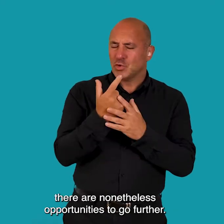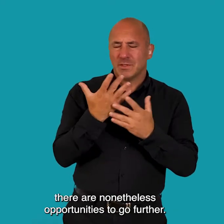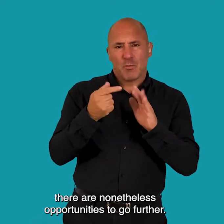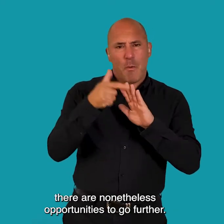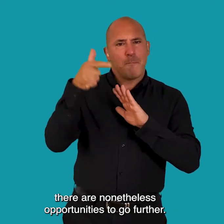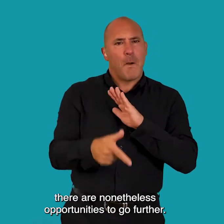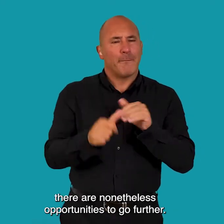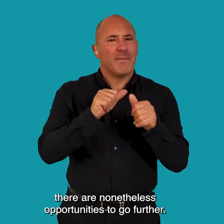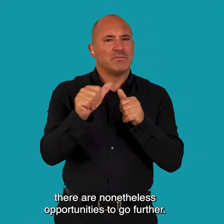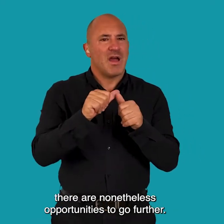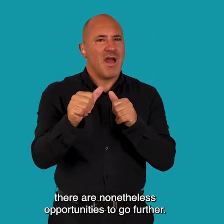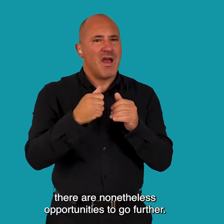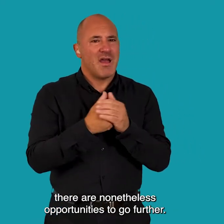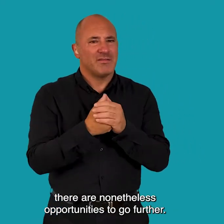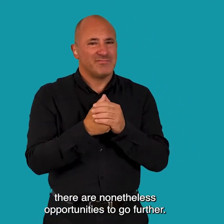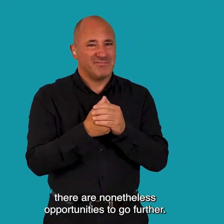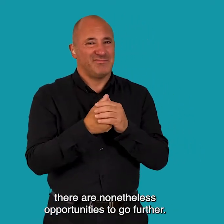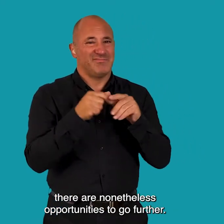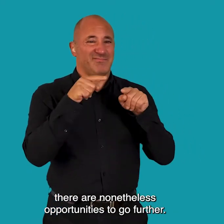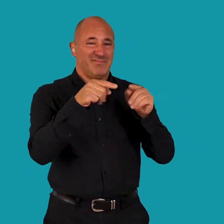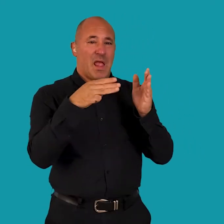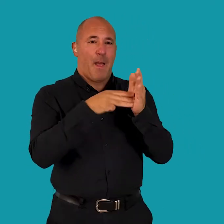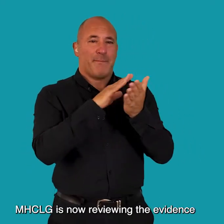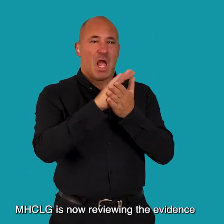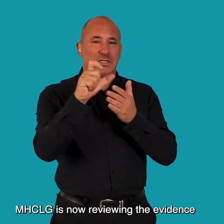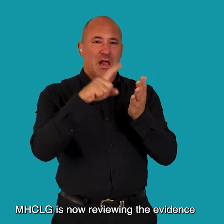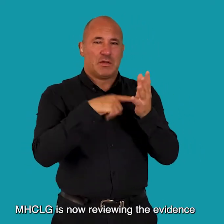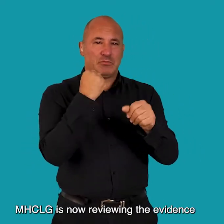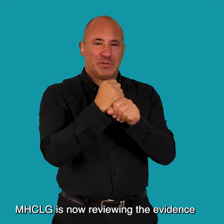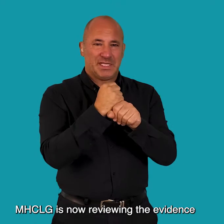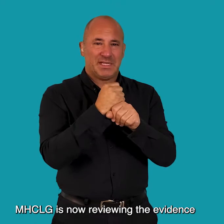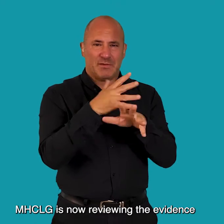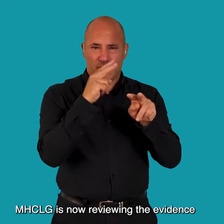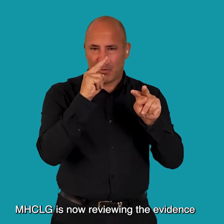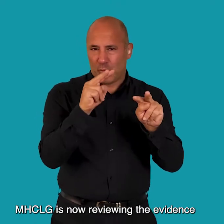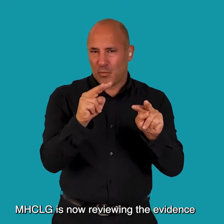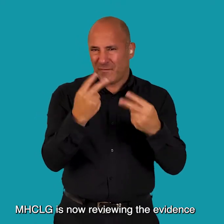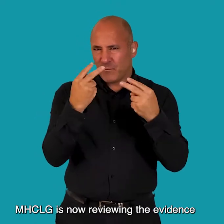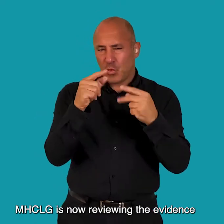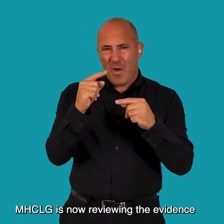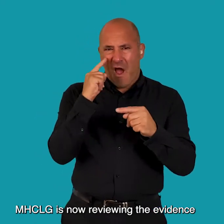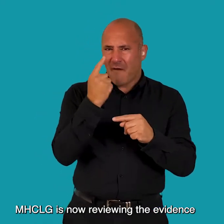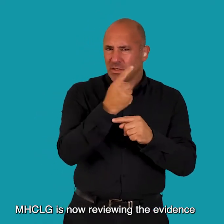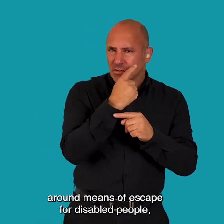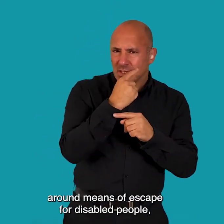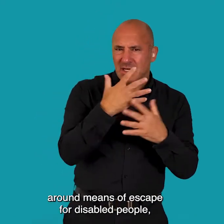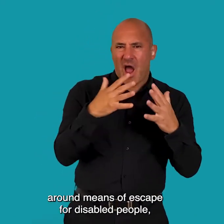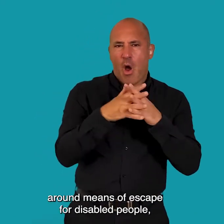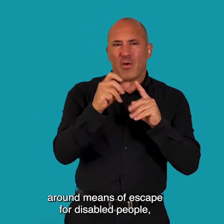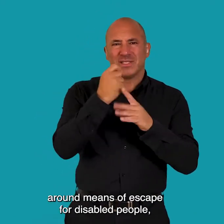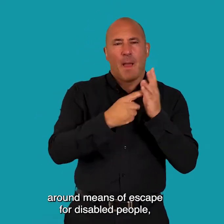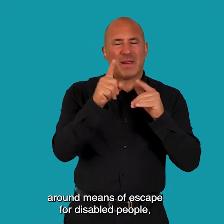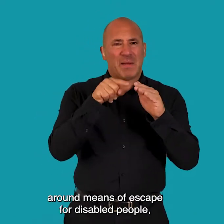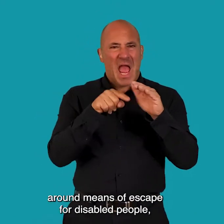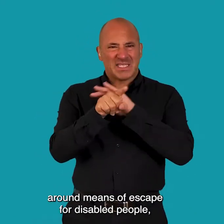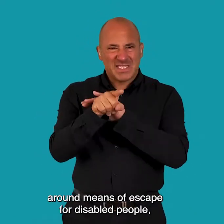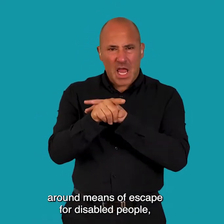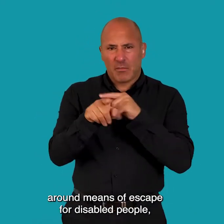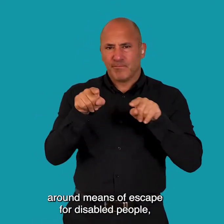nonetheless opportunities to go further. MHCLG is now reviewing the evidence around means of escape for disabled